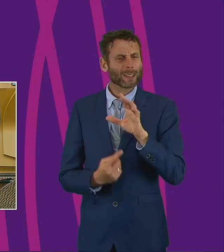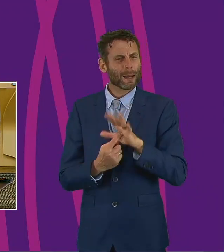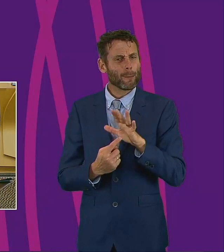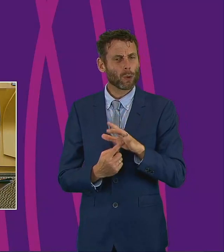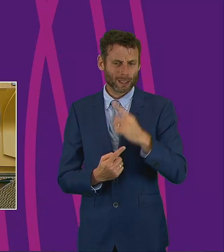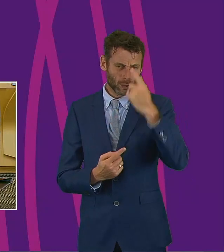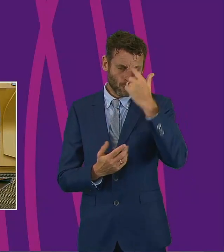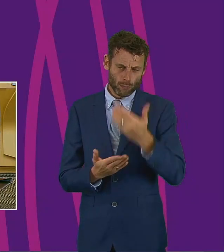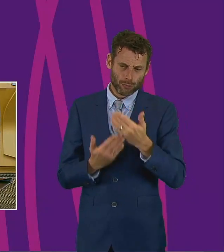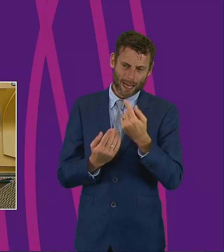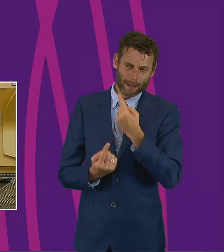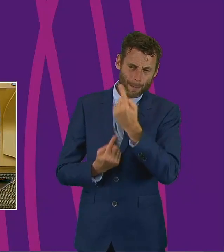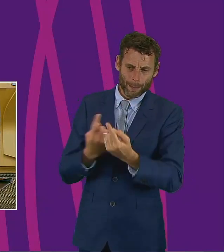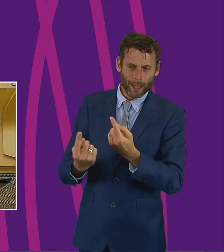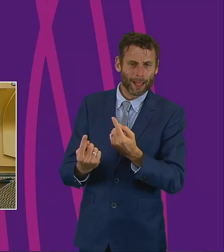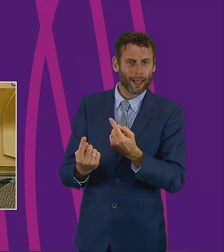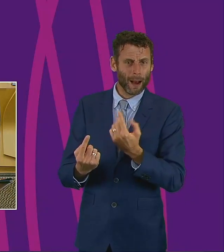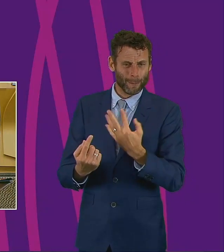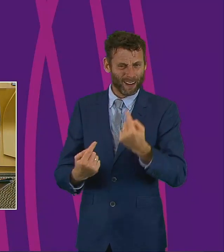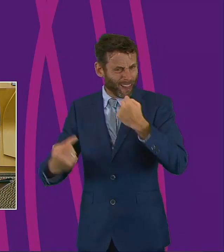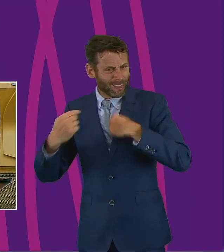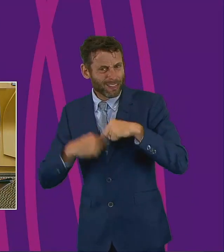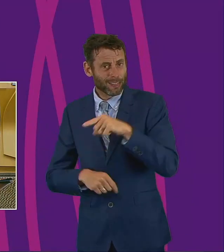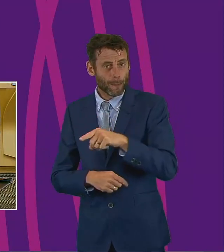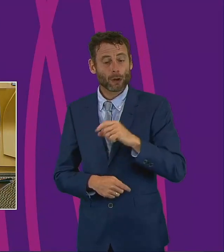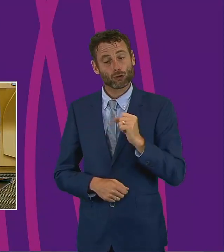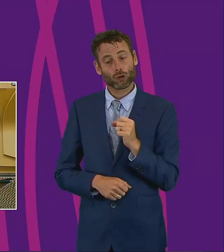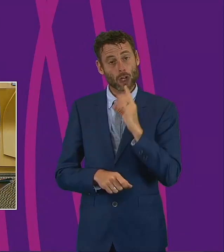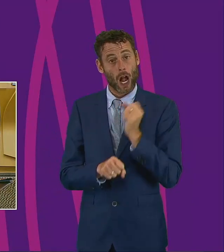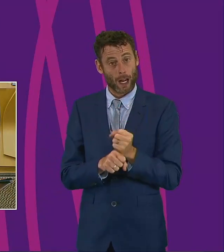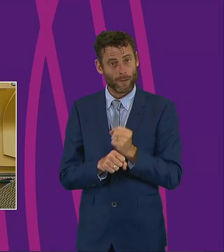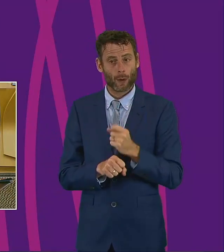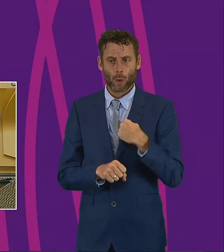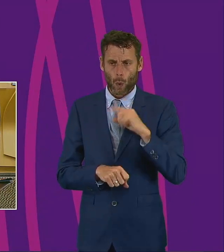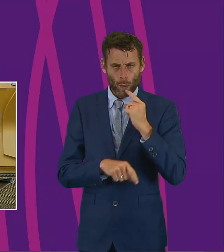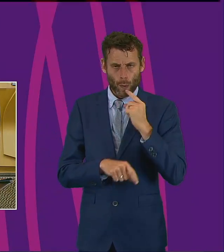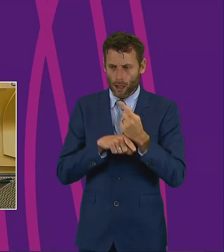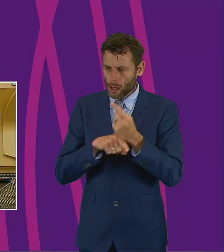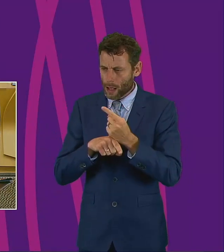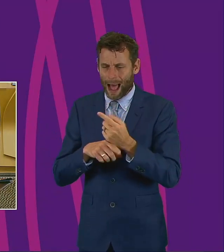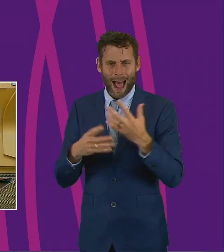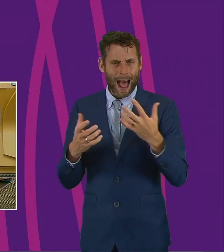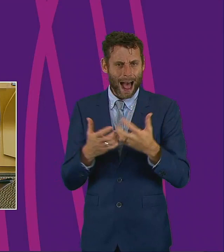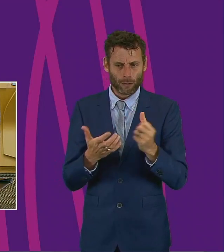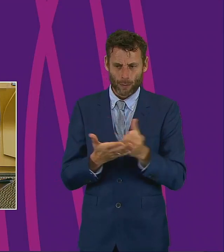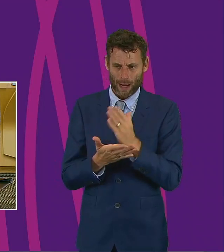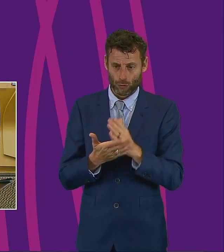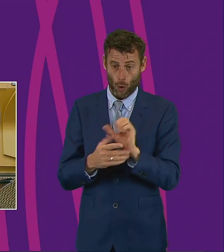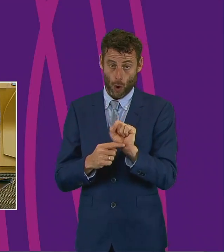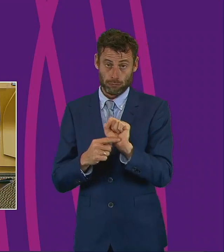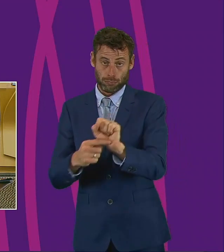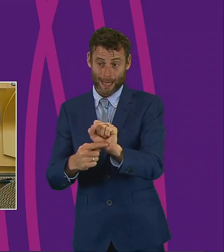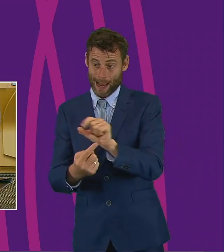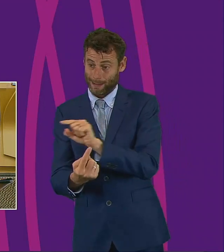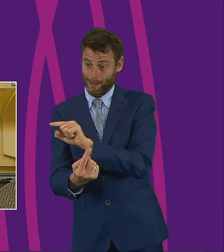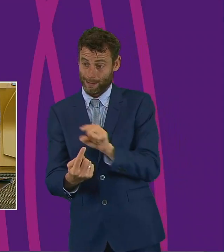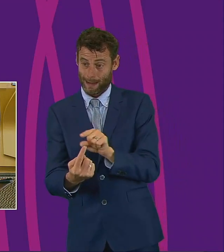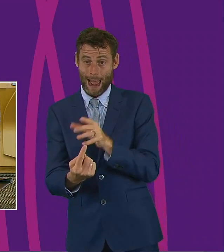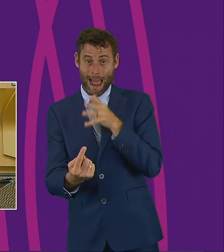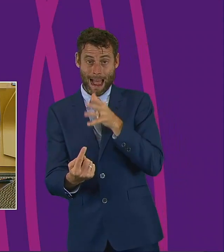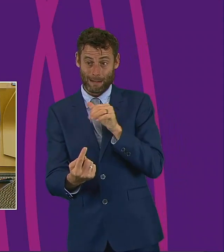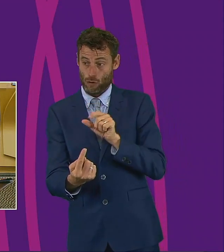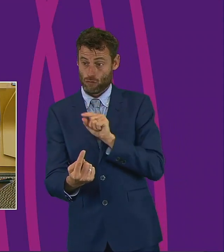week, the Scottish Government will engage, listen and seek to find common ground to help ensure the bill protects people from hate crime, which I